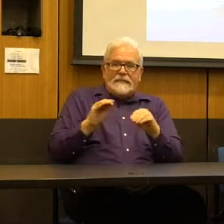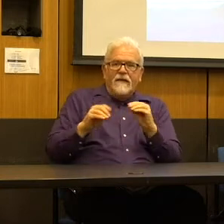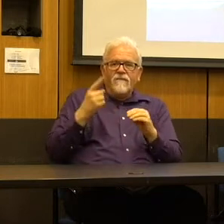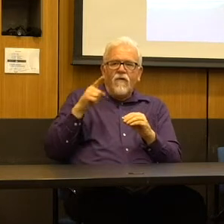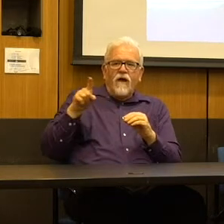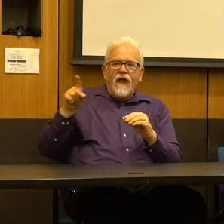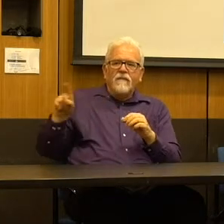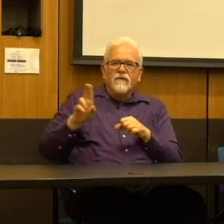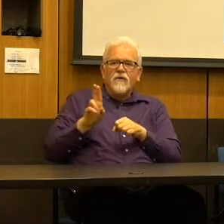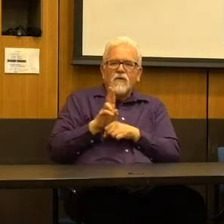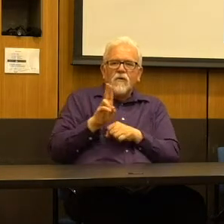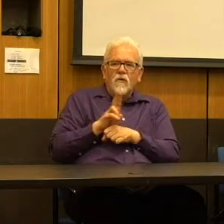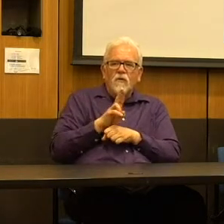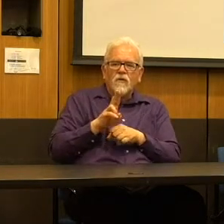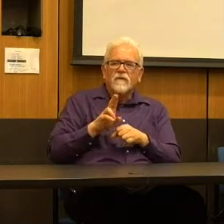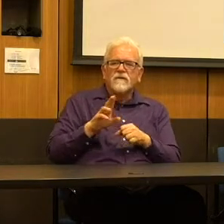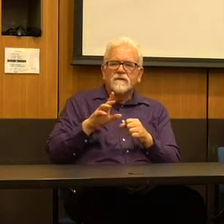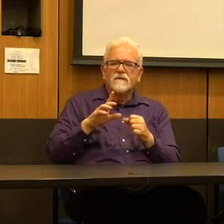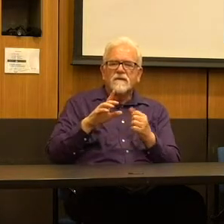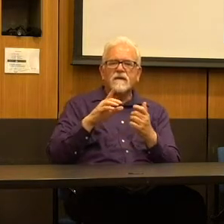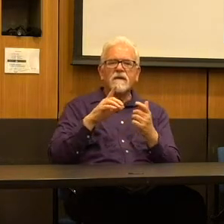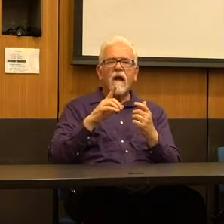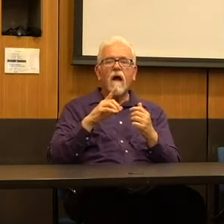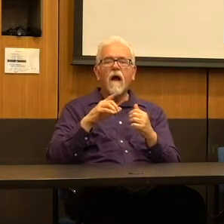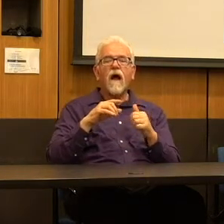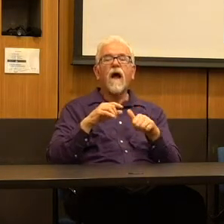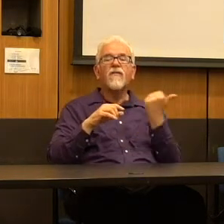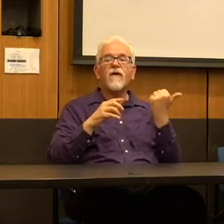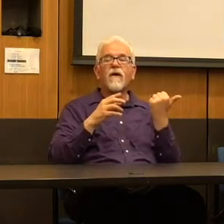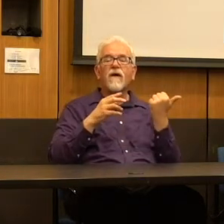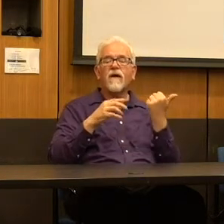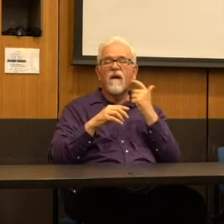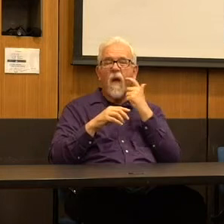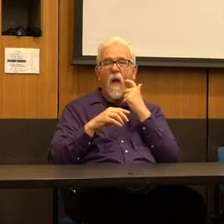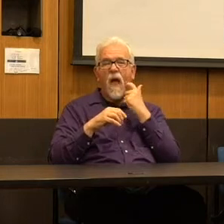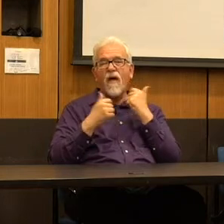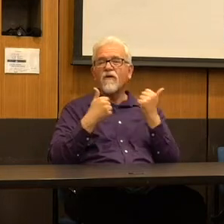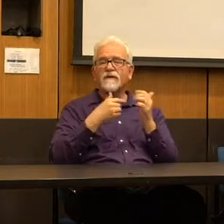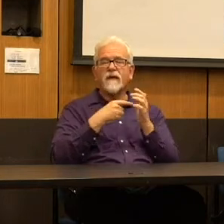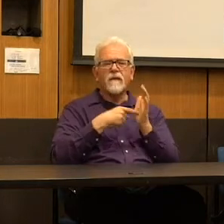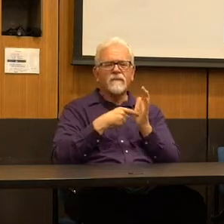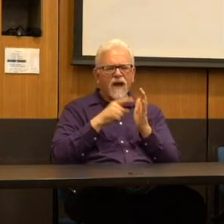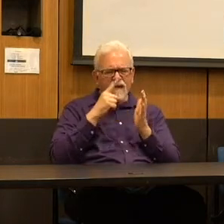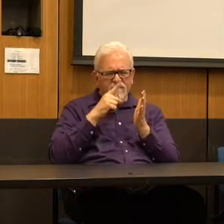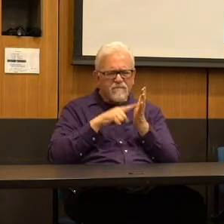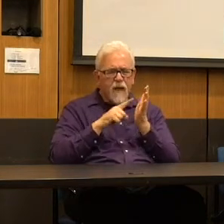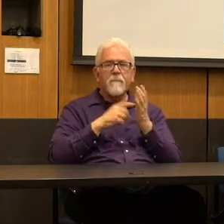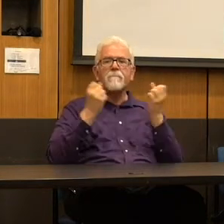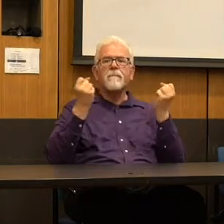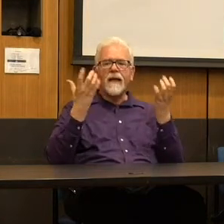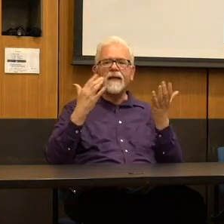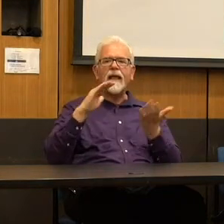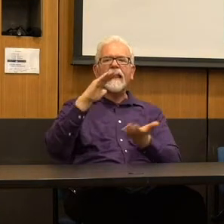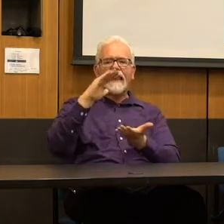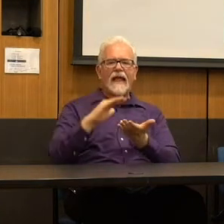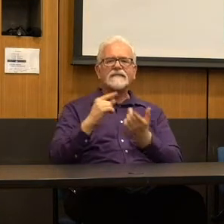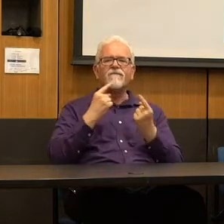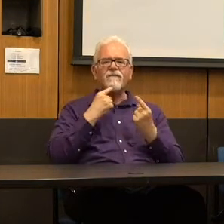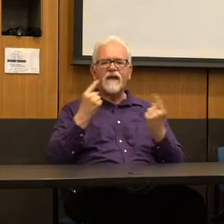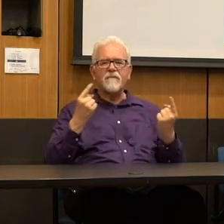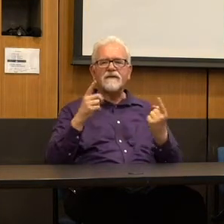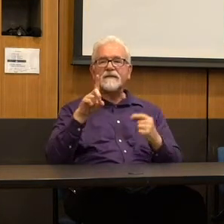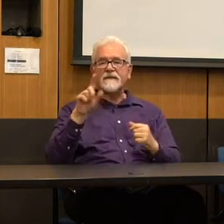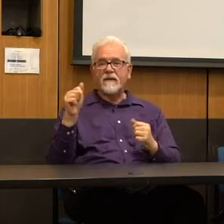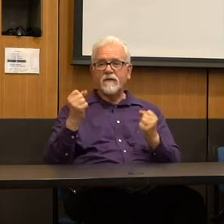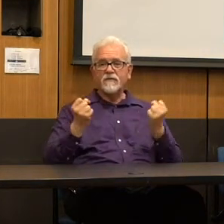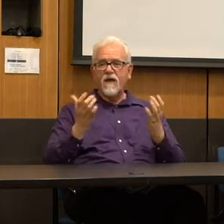use. On the other hand, when I started to look into it, there were lots of less well-known disabled drivers as well, who often